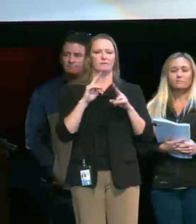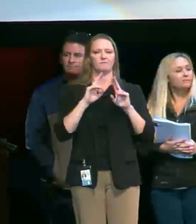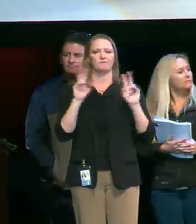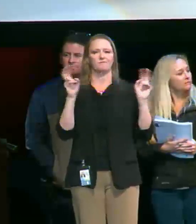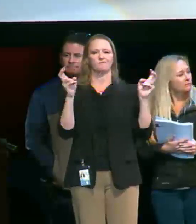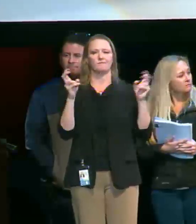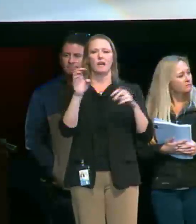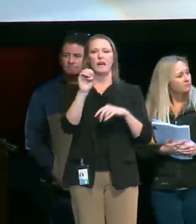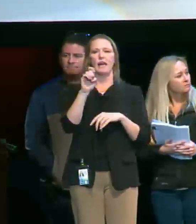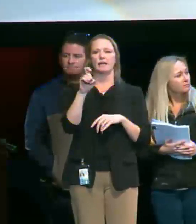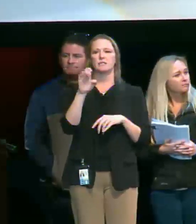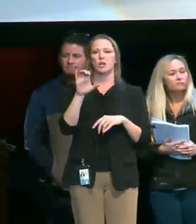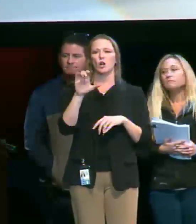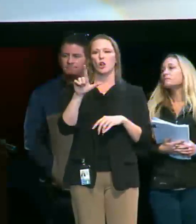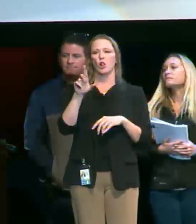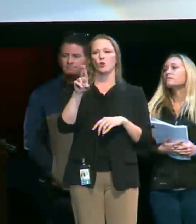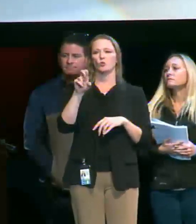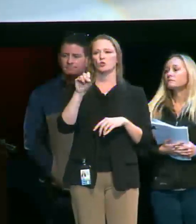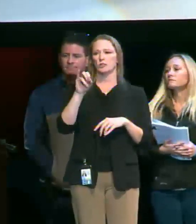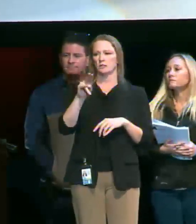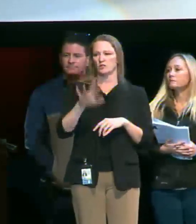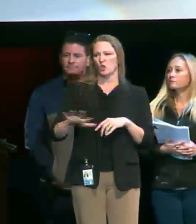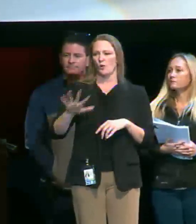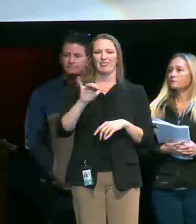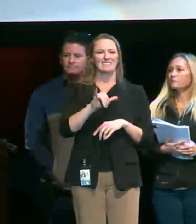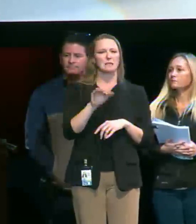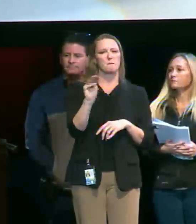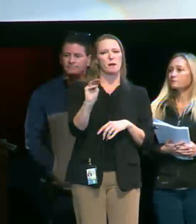areas that cover Montecito Creek